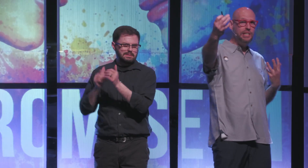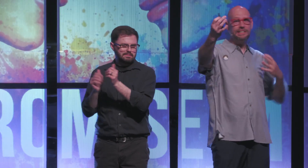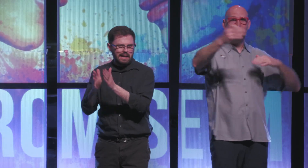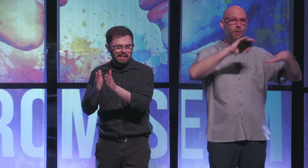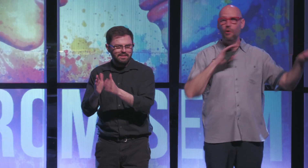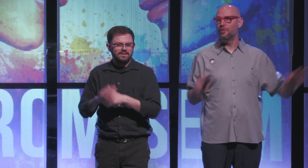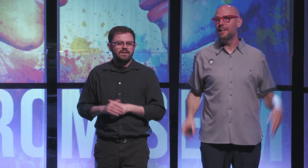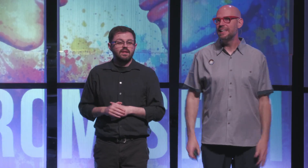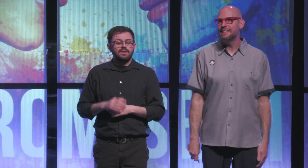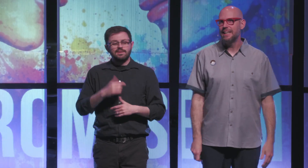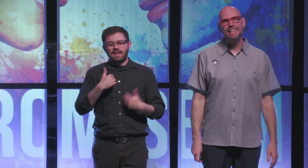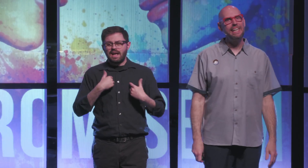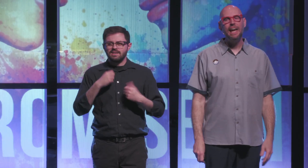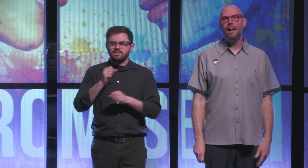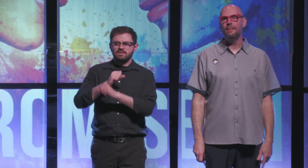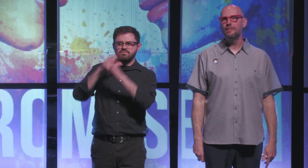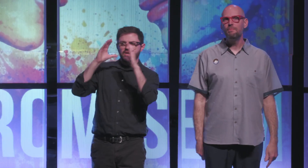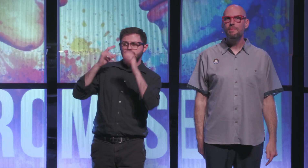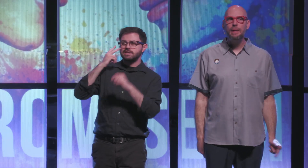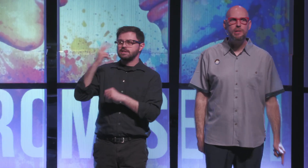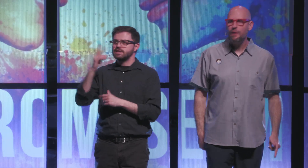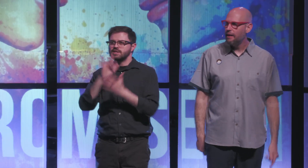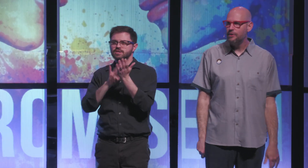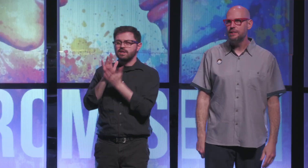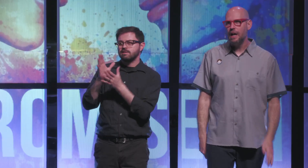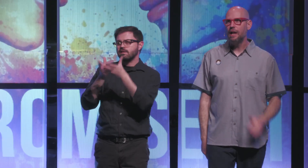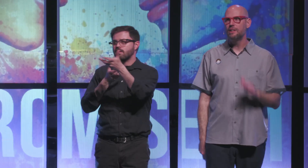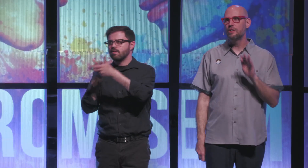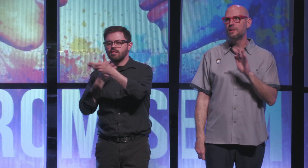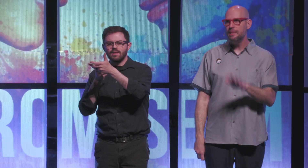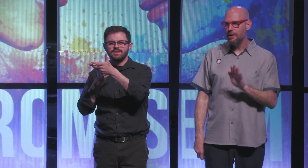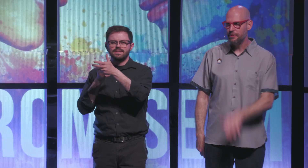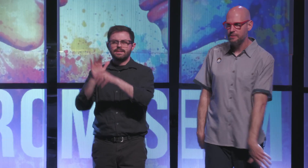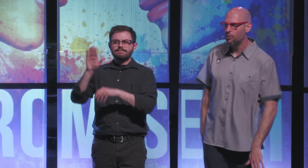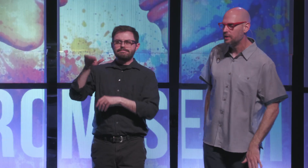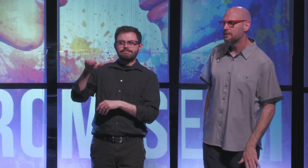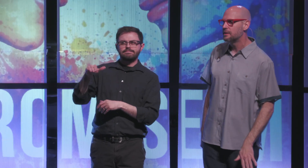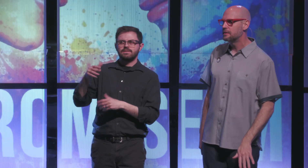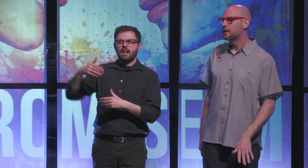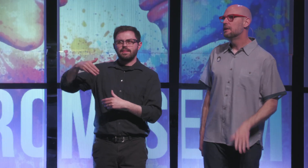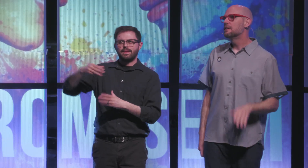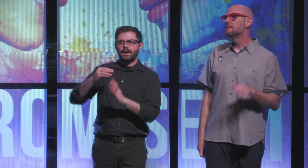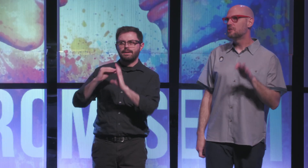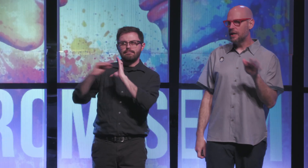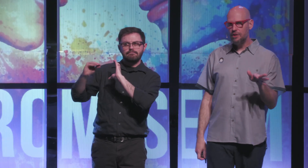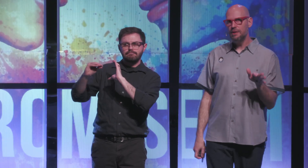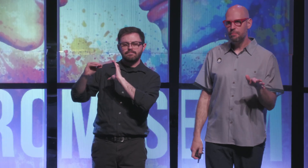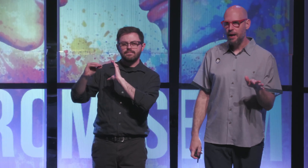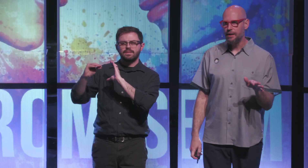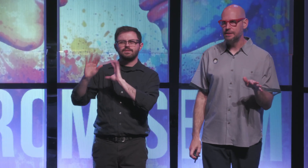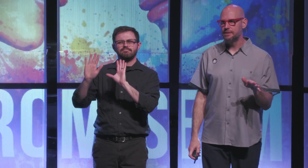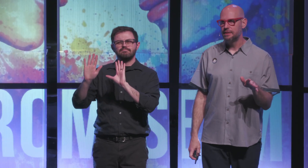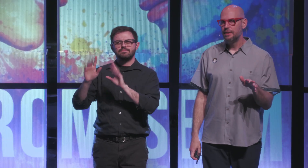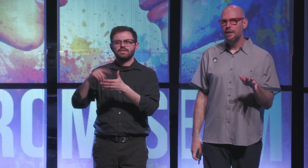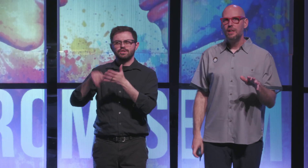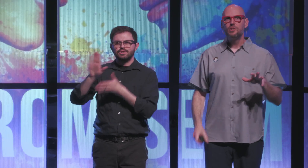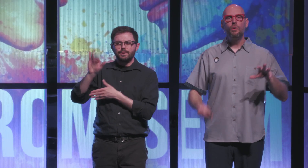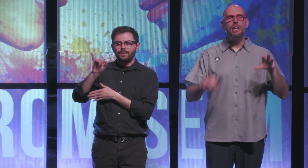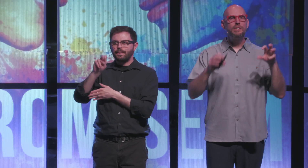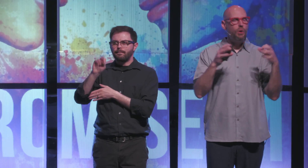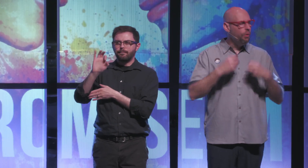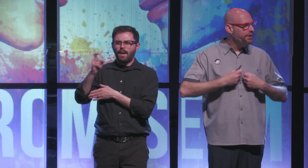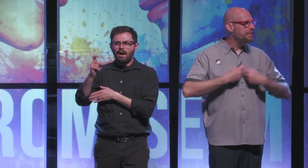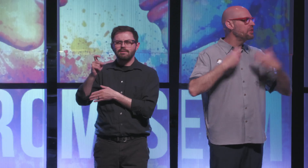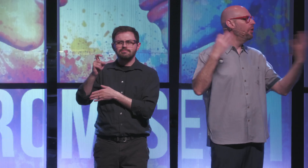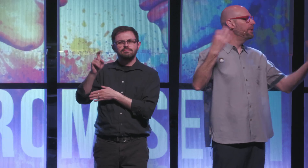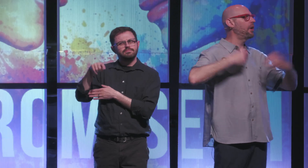talking to Jesus, the whole thing. And he's like, yeah, maybe you haven't got your email this morning. Check your inbox. So